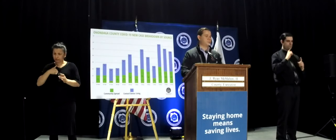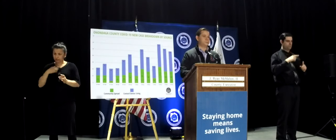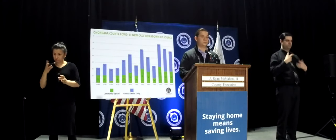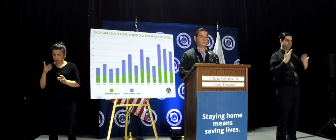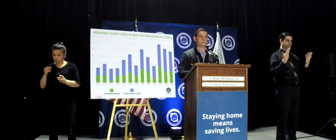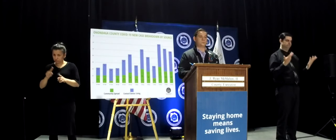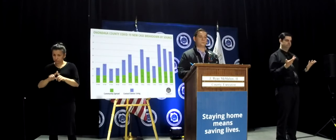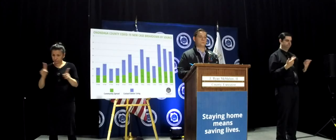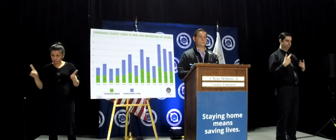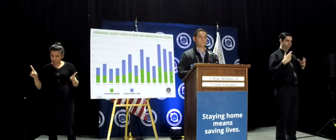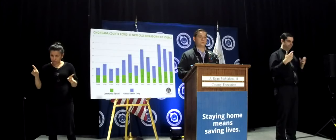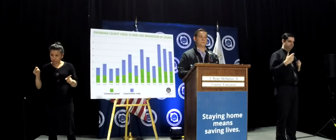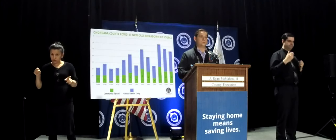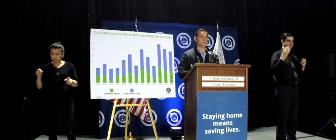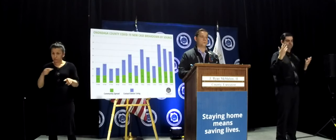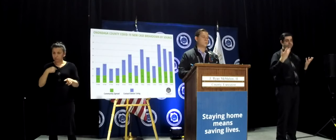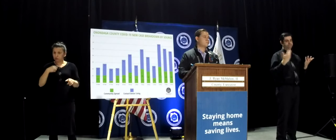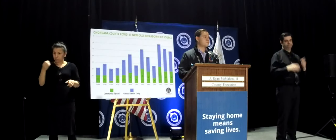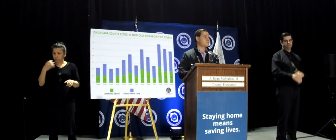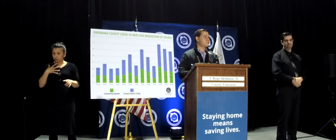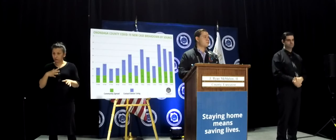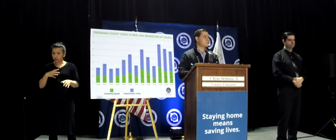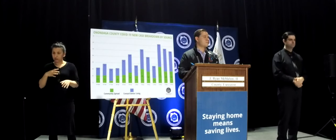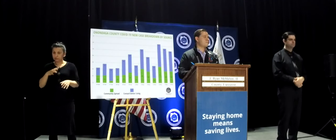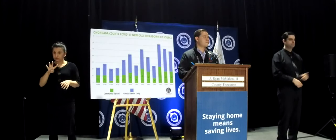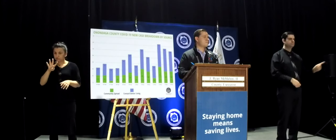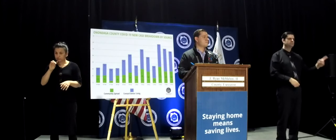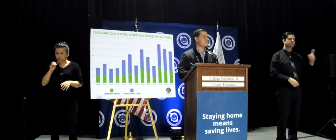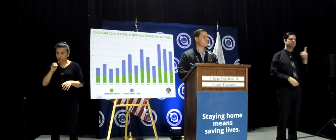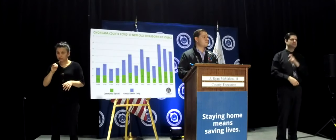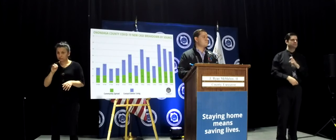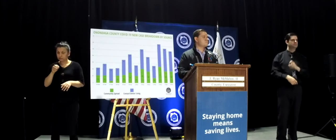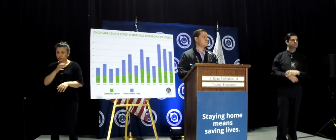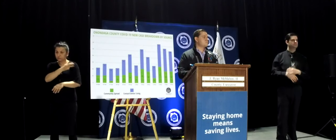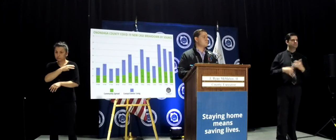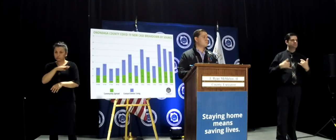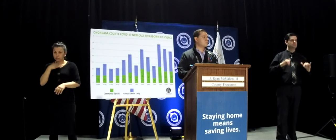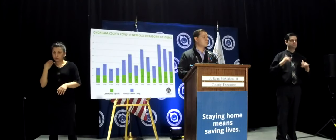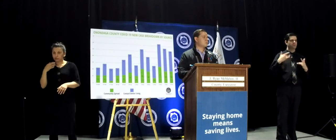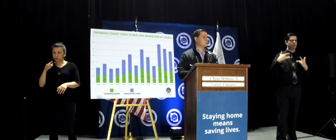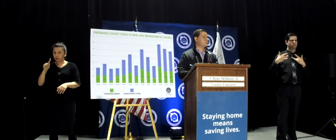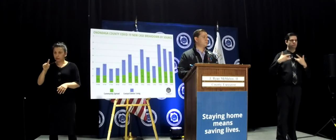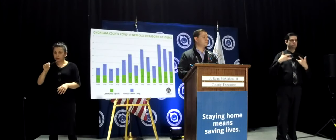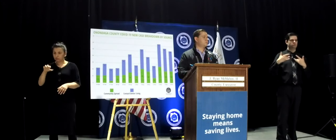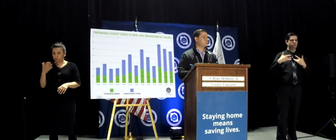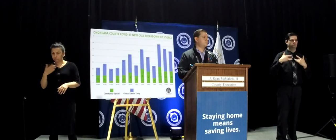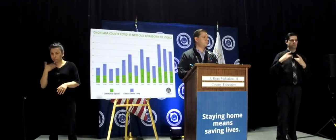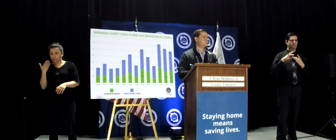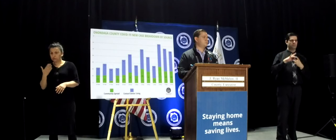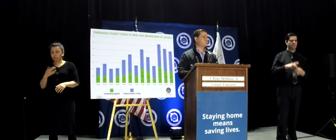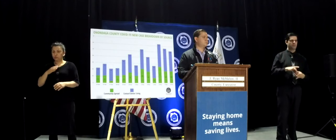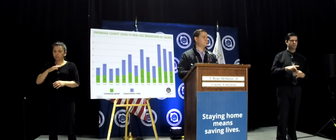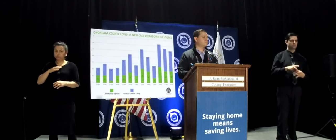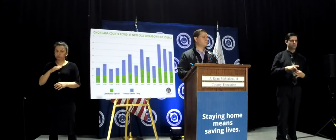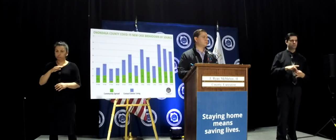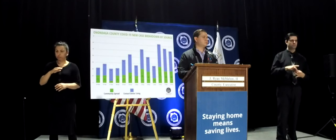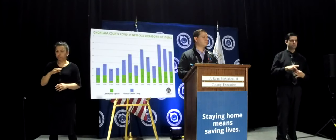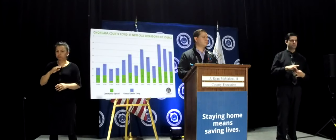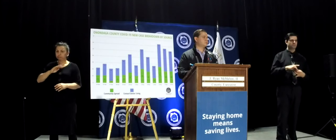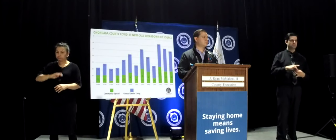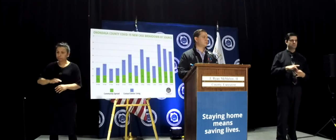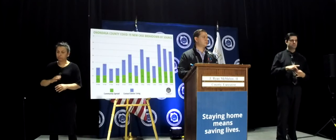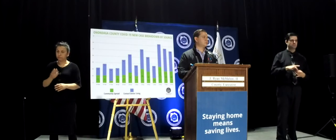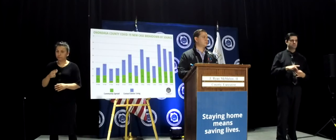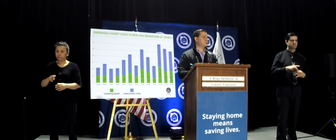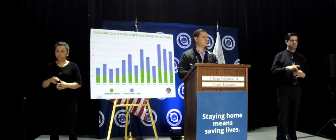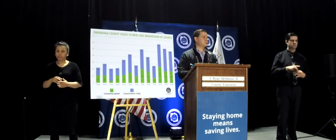executive. Are you still concerned about getting your arms around all the testing that's being done in Onondaga